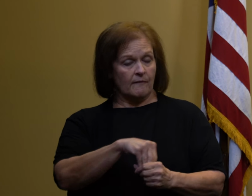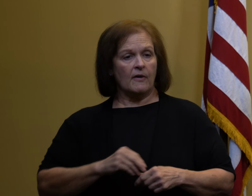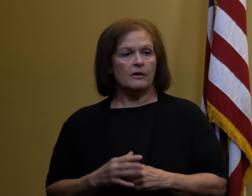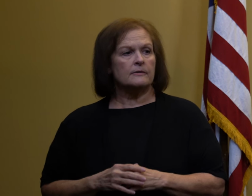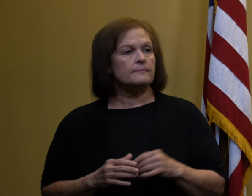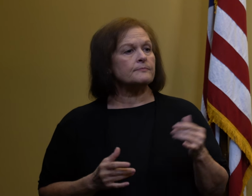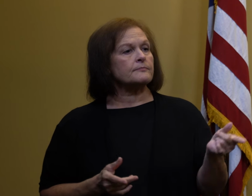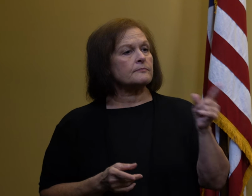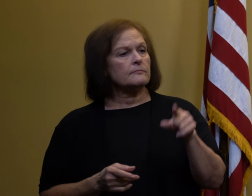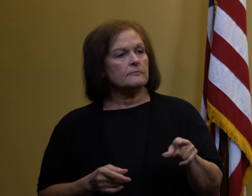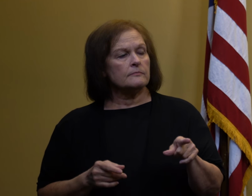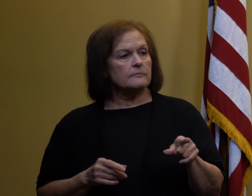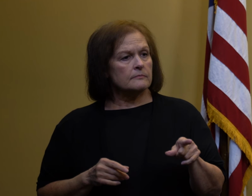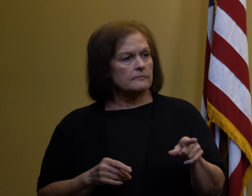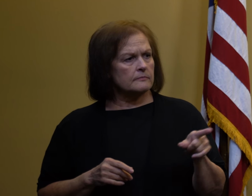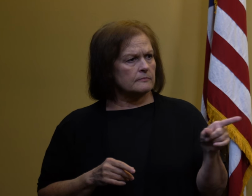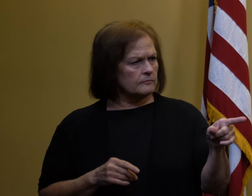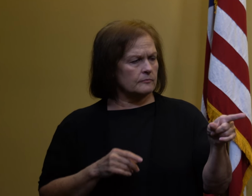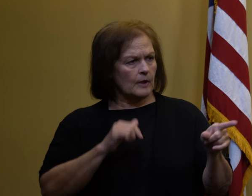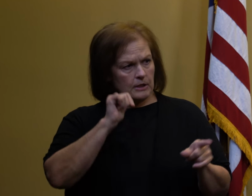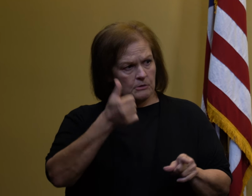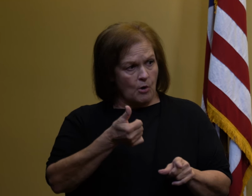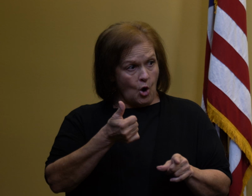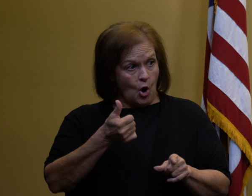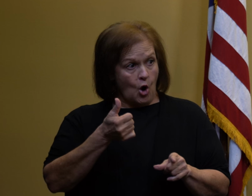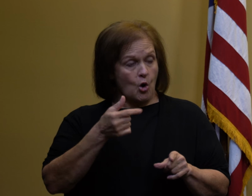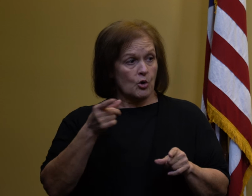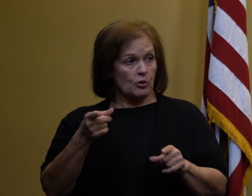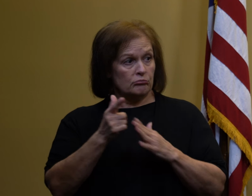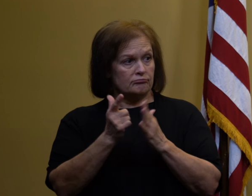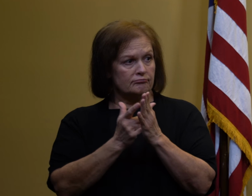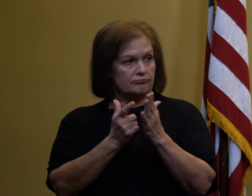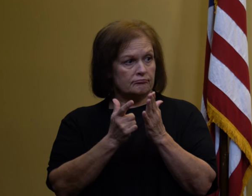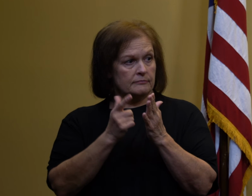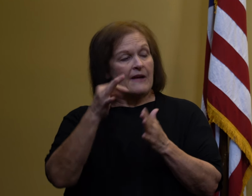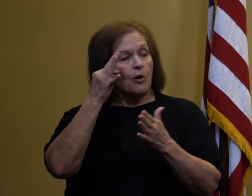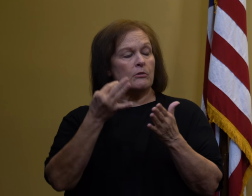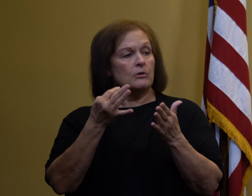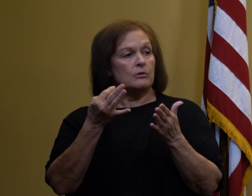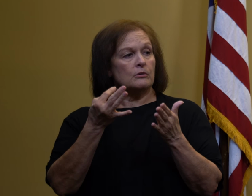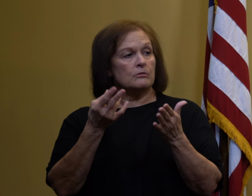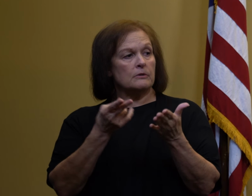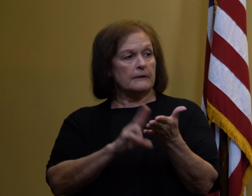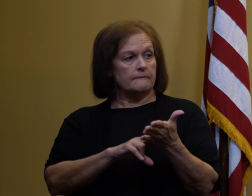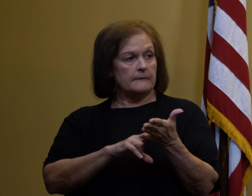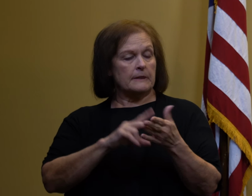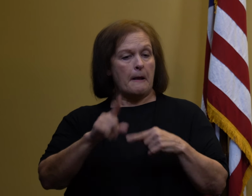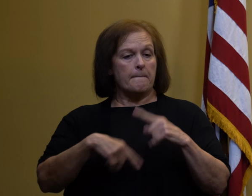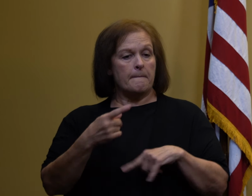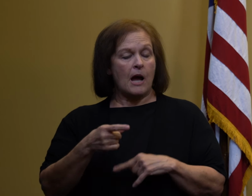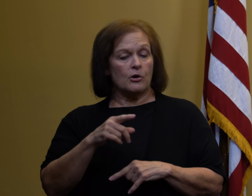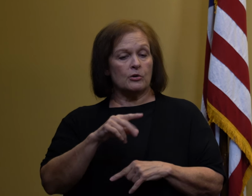and then Alyssa. Good morning, Mayor. So tomorrow there's a consent decree hearing to discuss the handling of Officer Jeffrey Baptie's